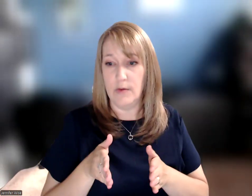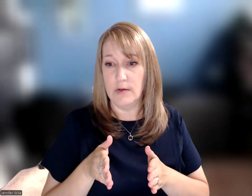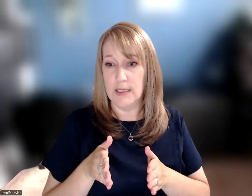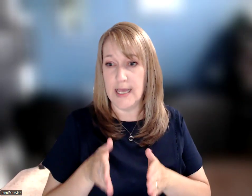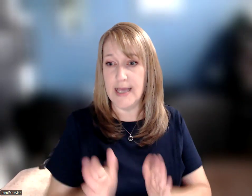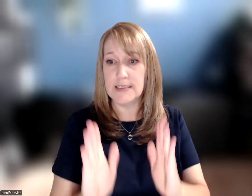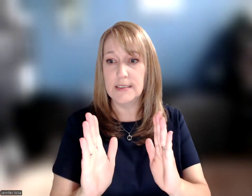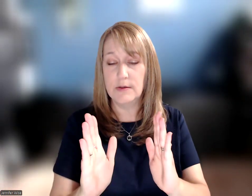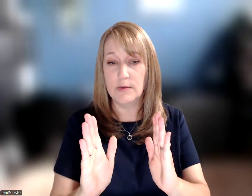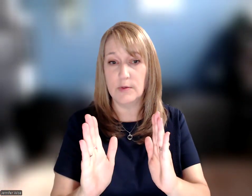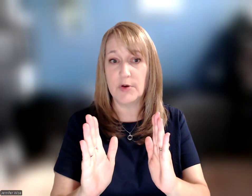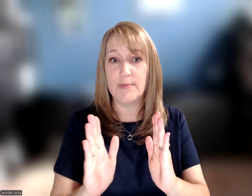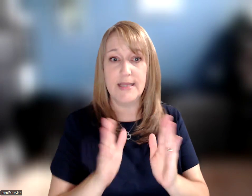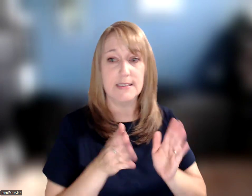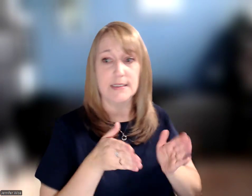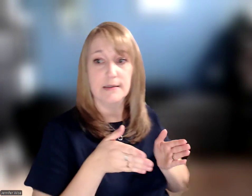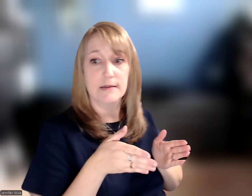or let, or permit.